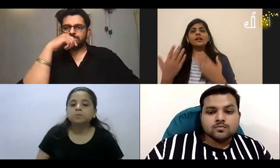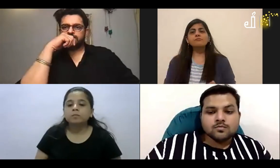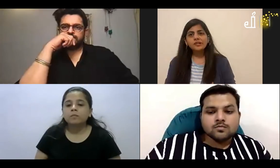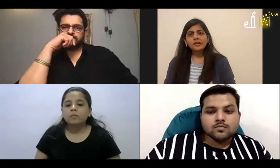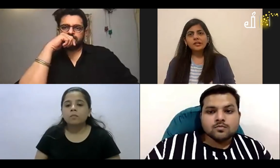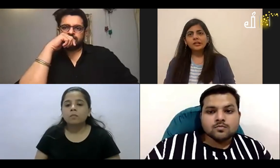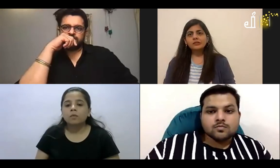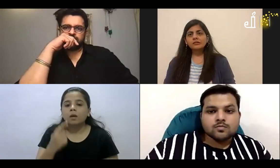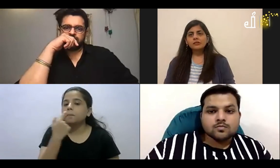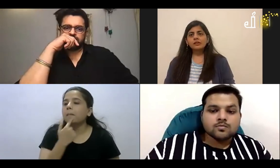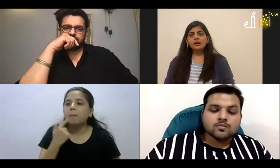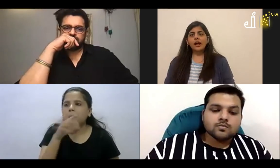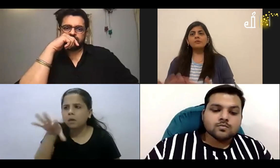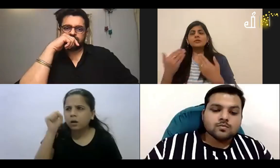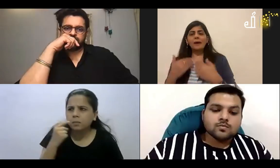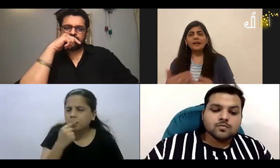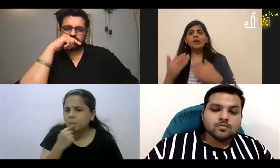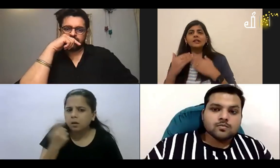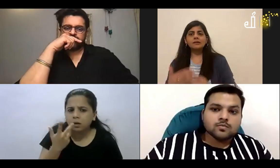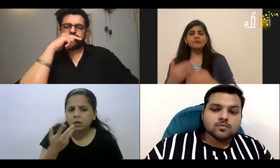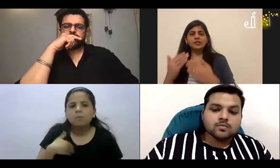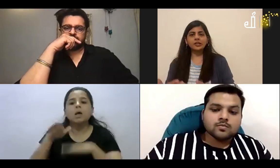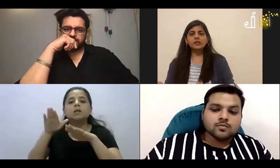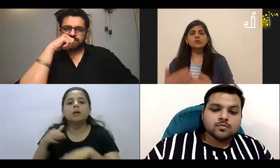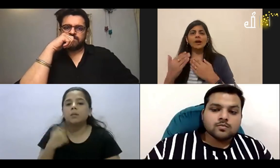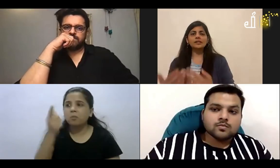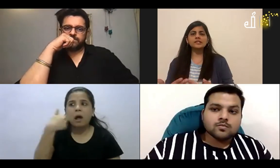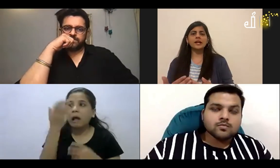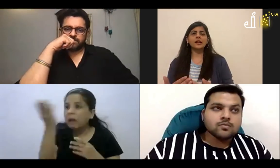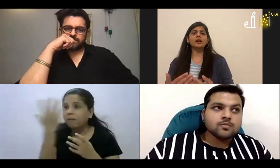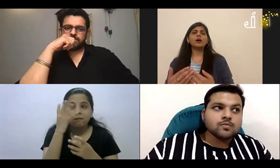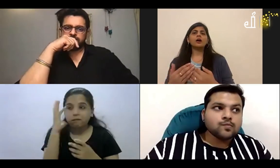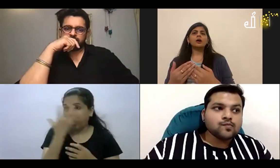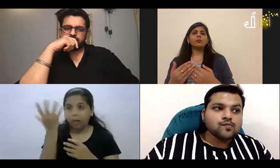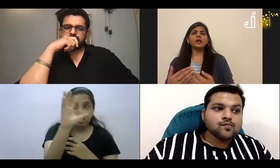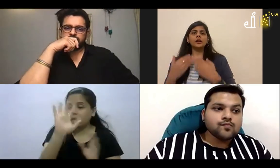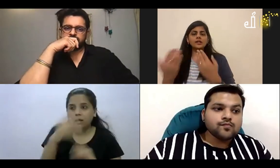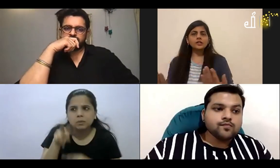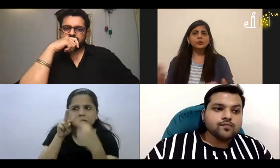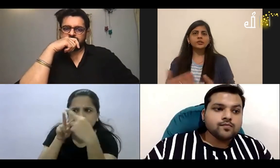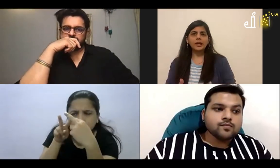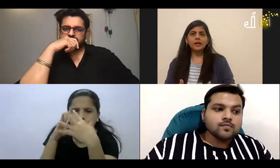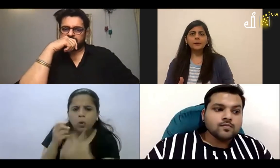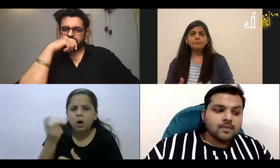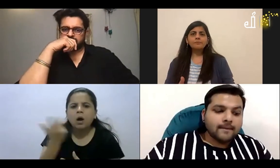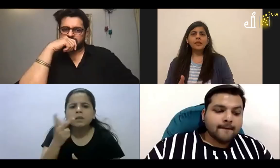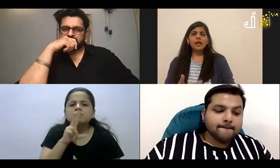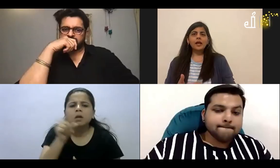relied on lip reading. I was depending on lip reading to understand what others were